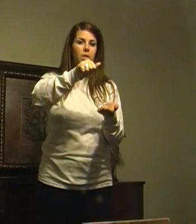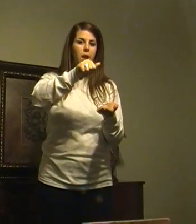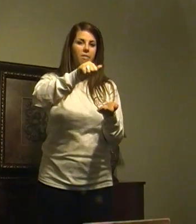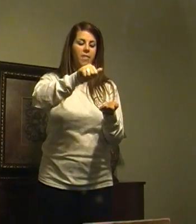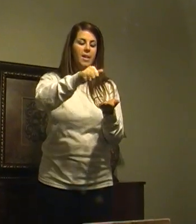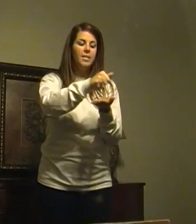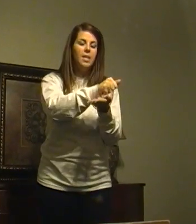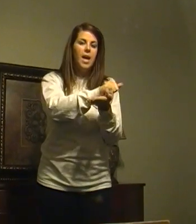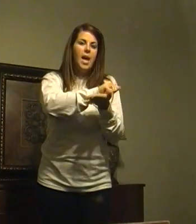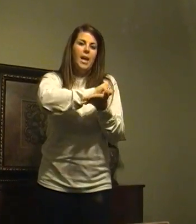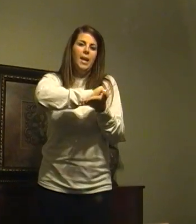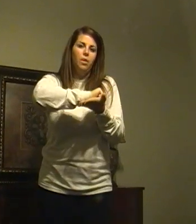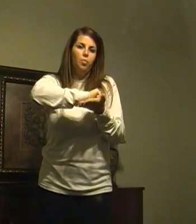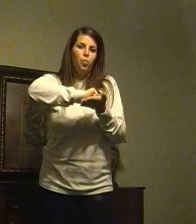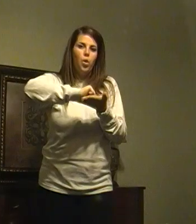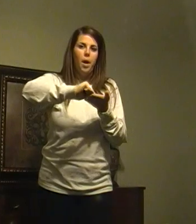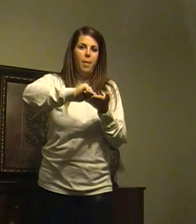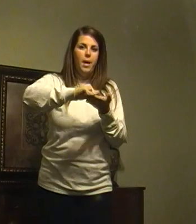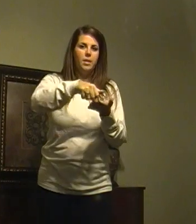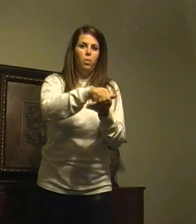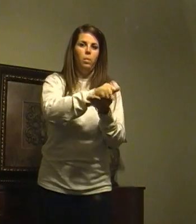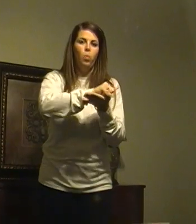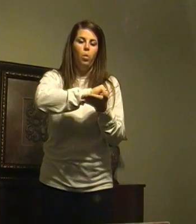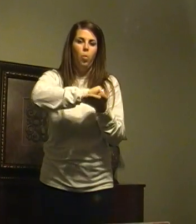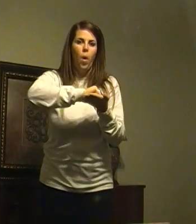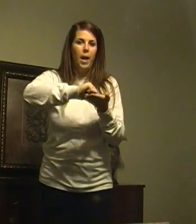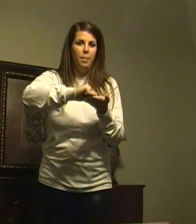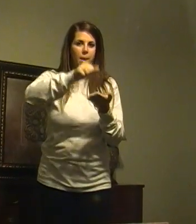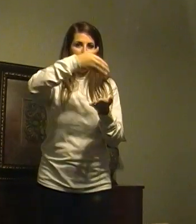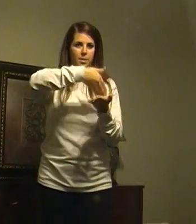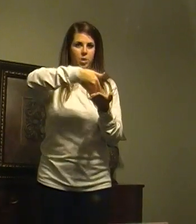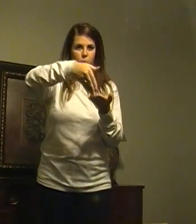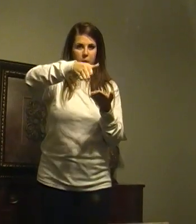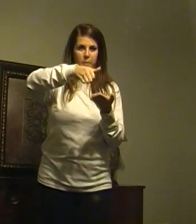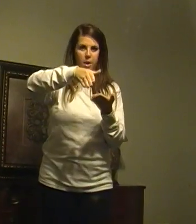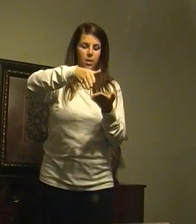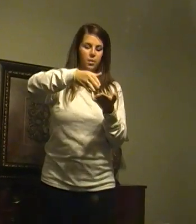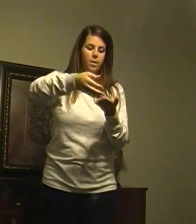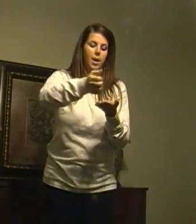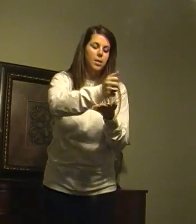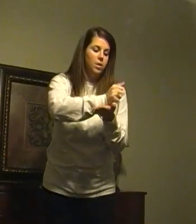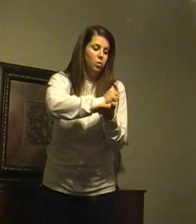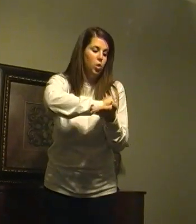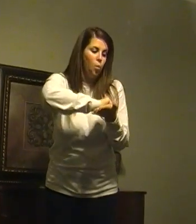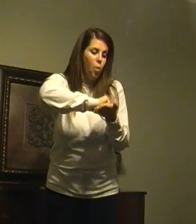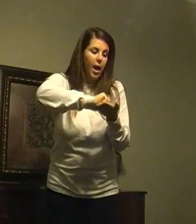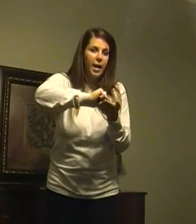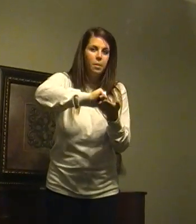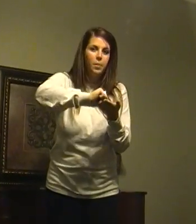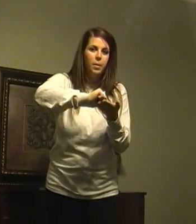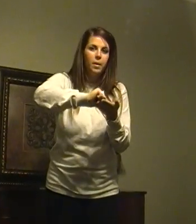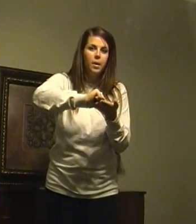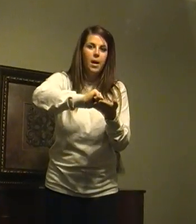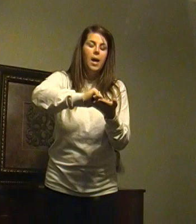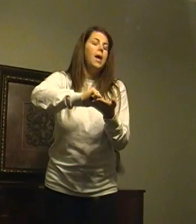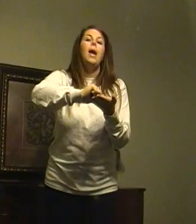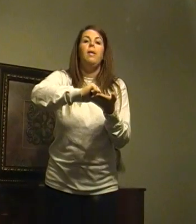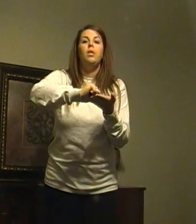our fist and kind of rub it. So we're more wiping than sweeping. Okay, so to wipe, and then